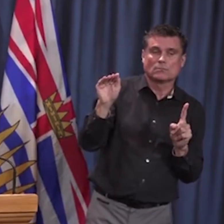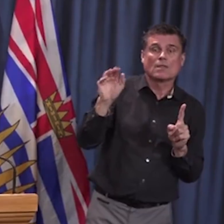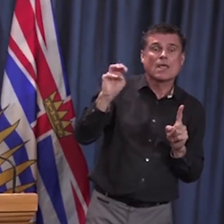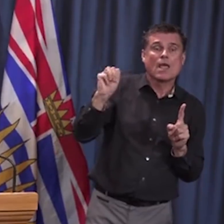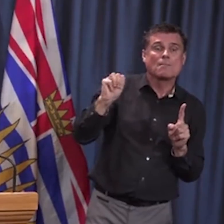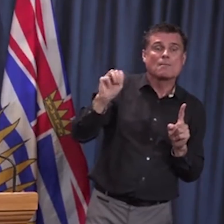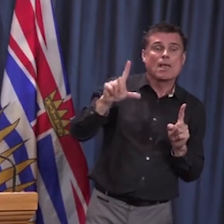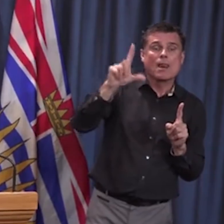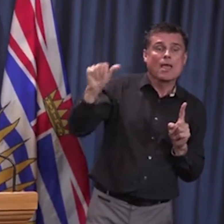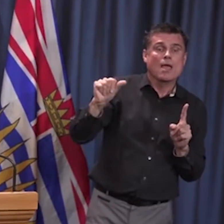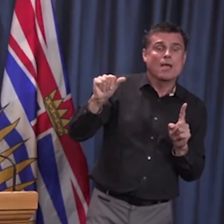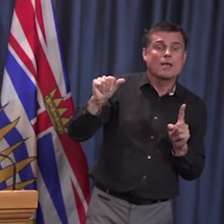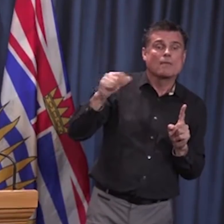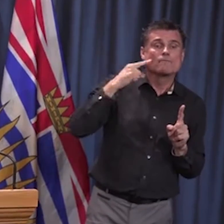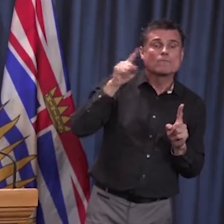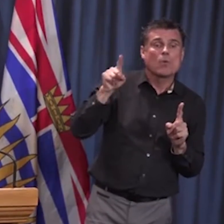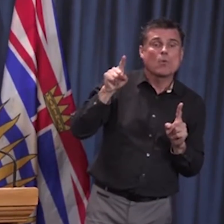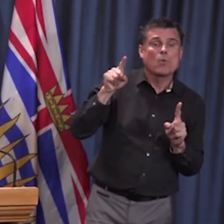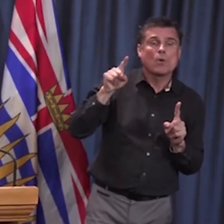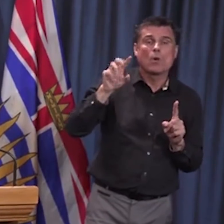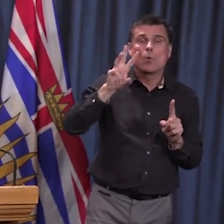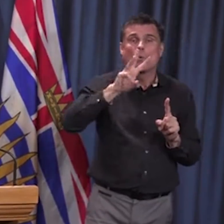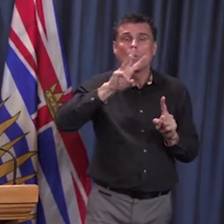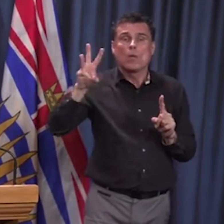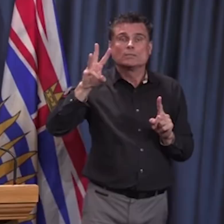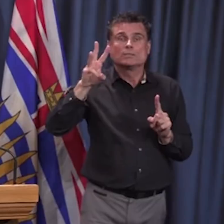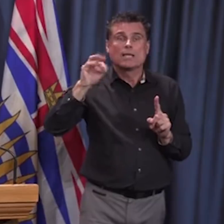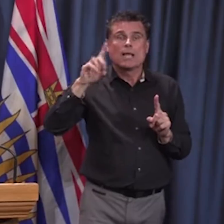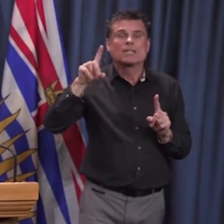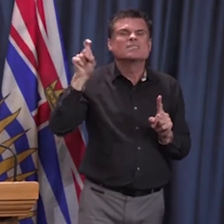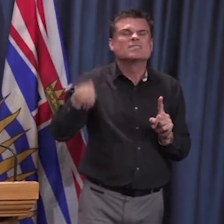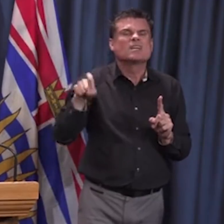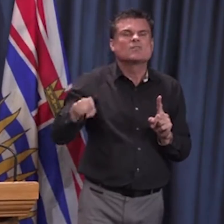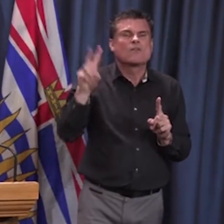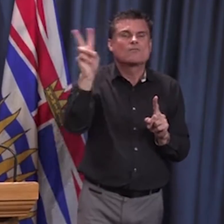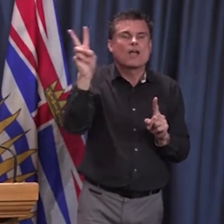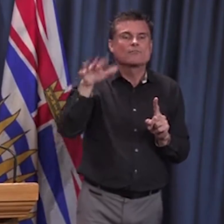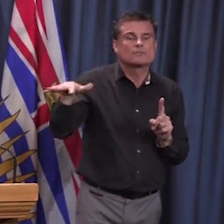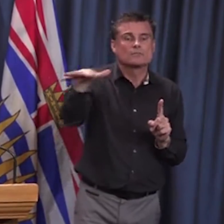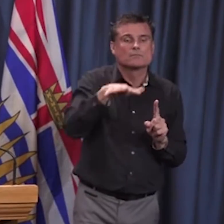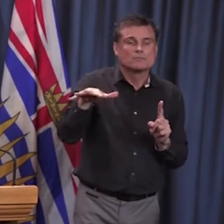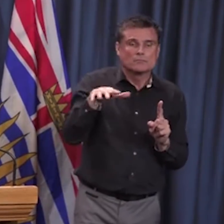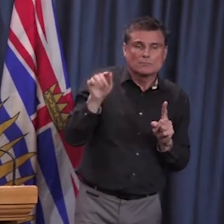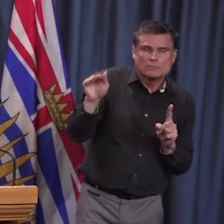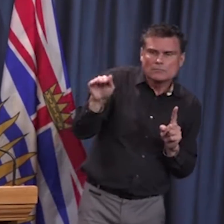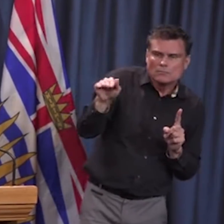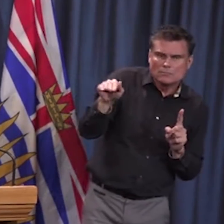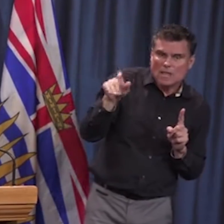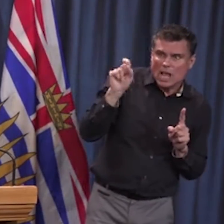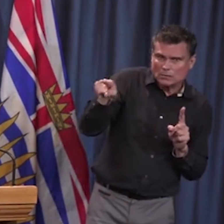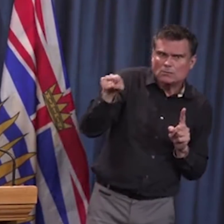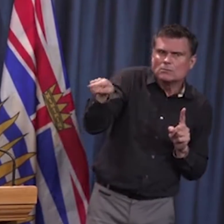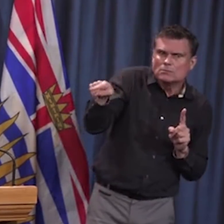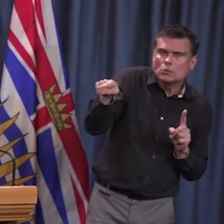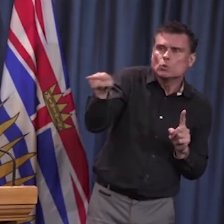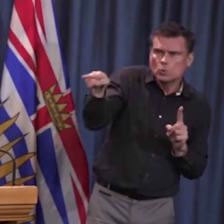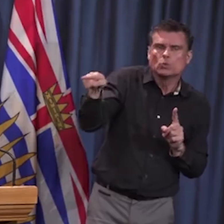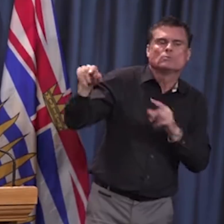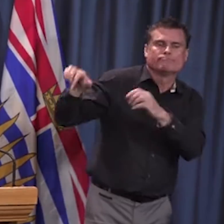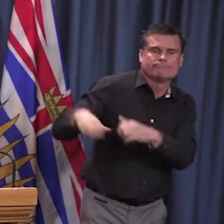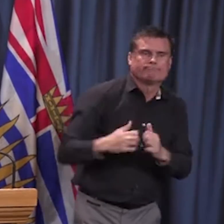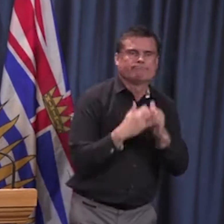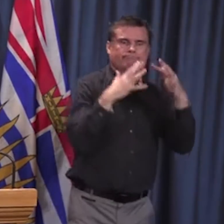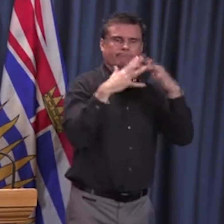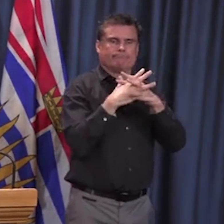on the rent economy in British Columbia that presented to us last year. I asked him to kickstart that. He did a